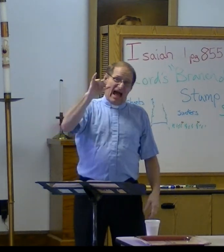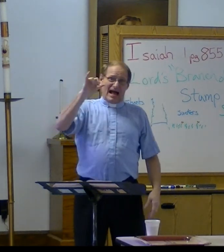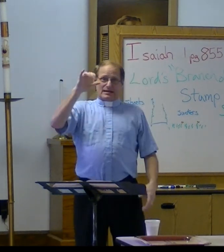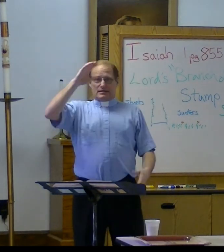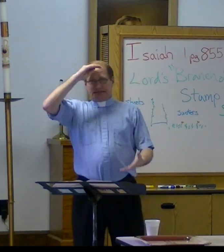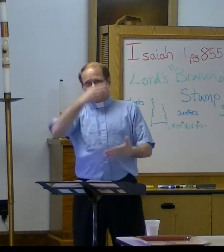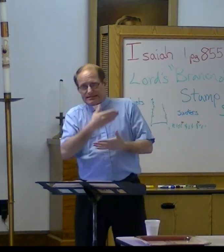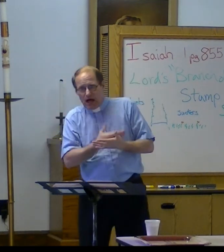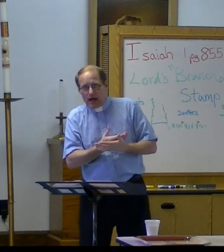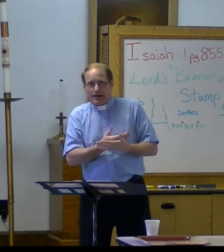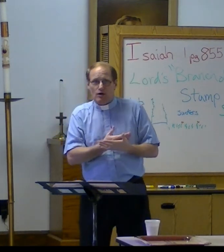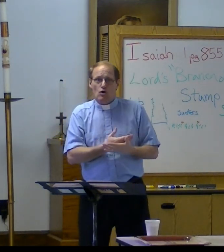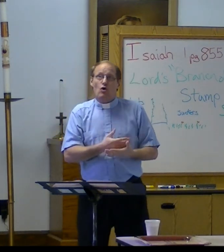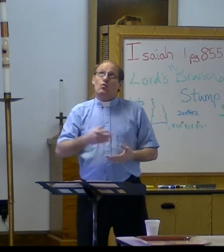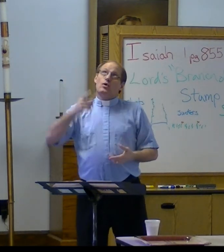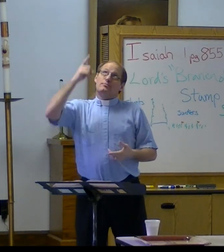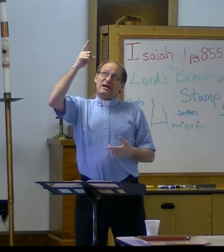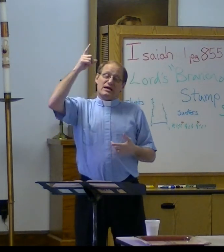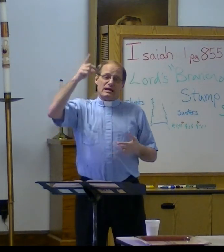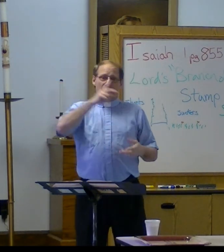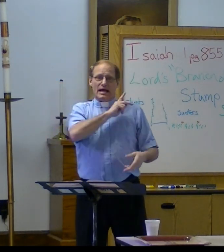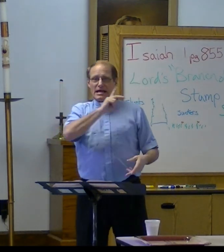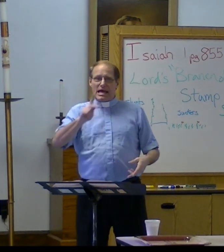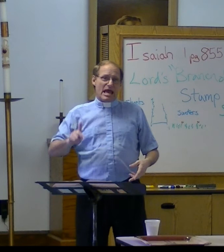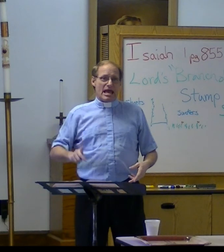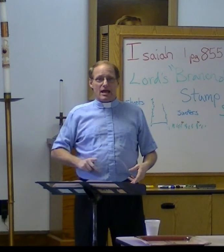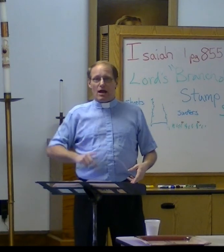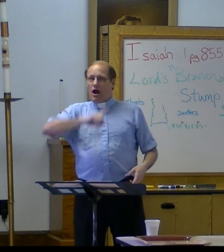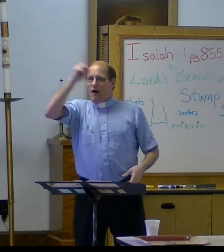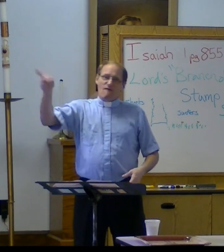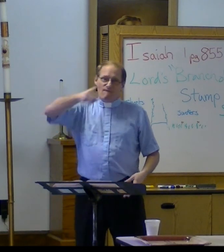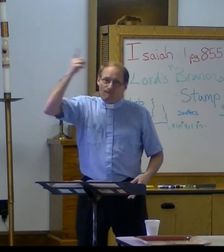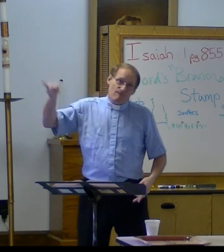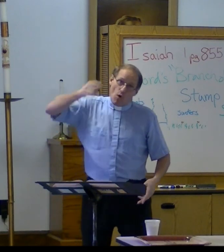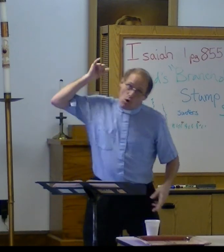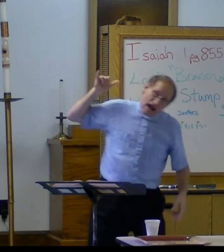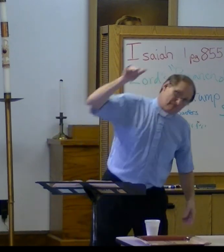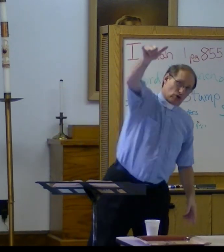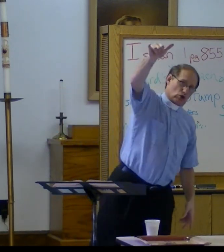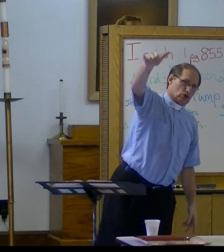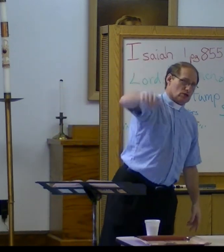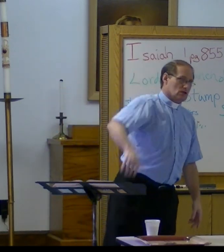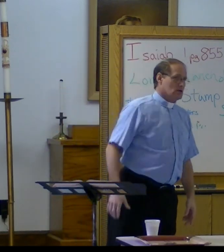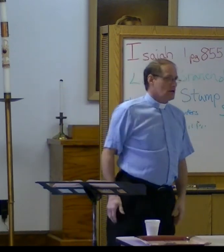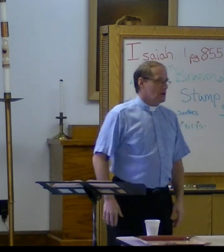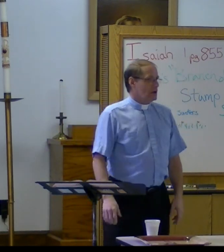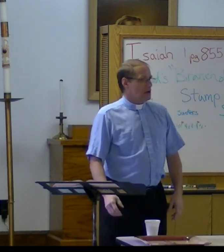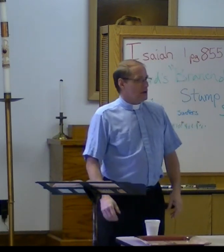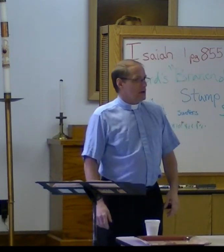That son would be king forever.